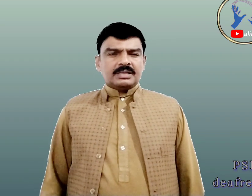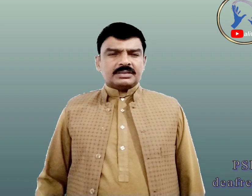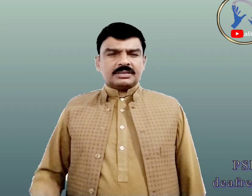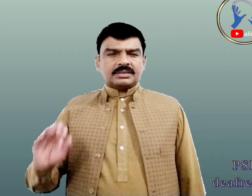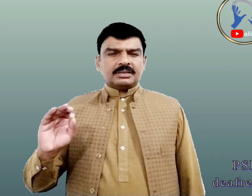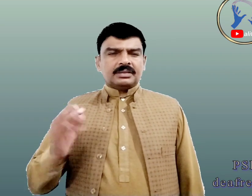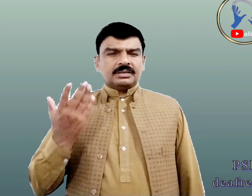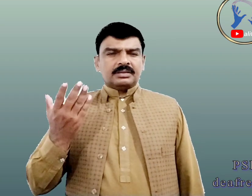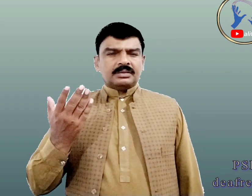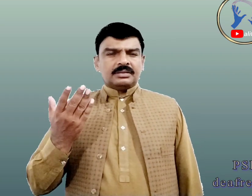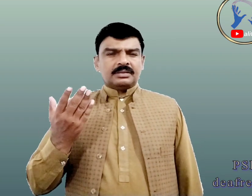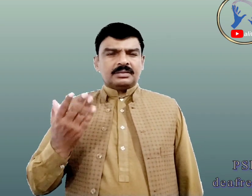cause,